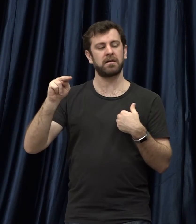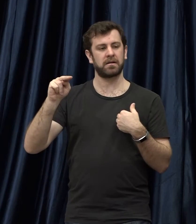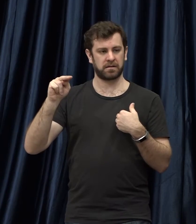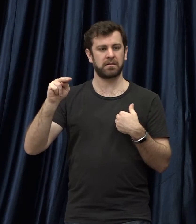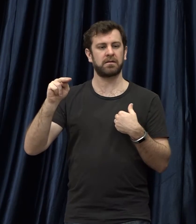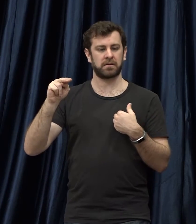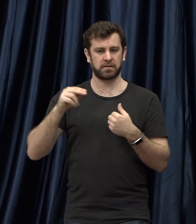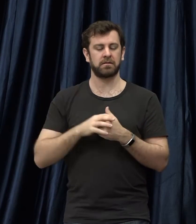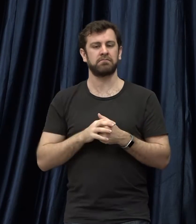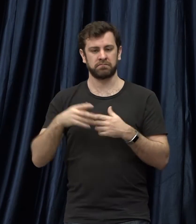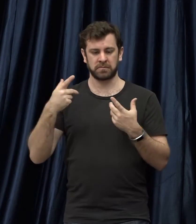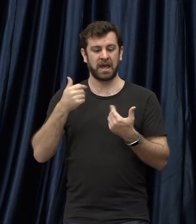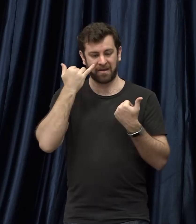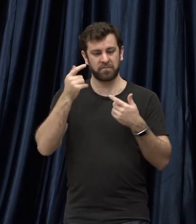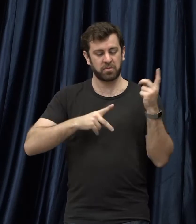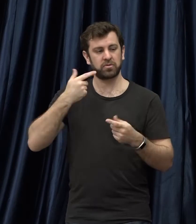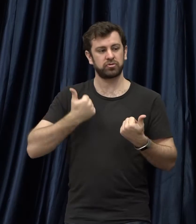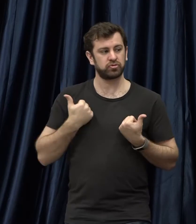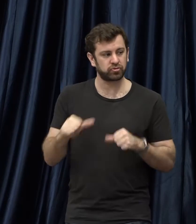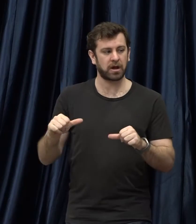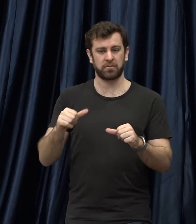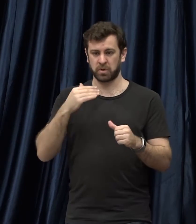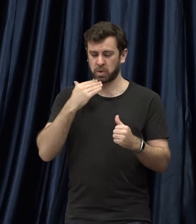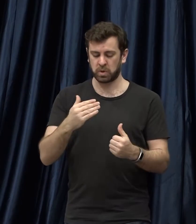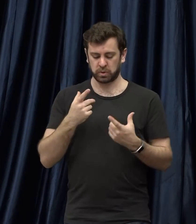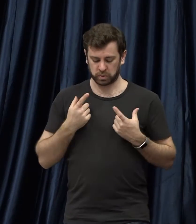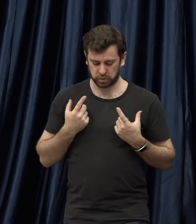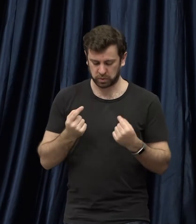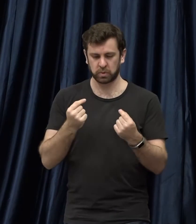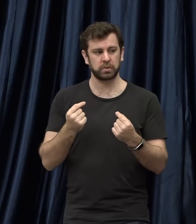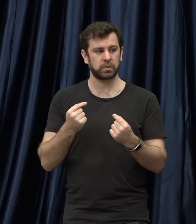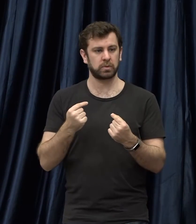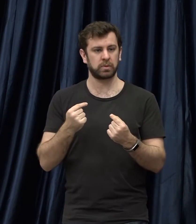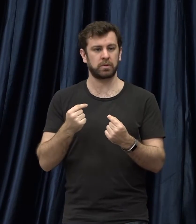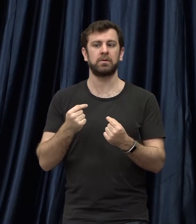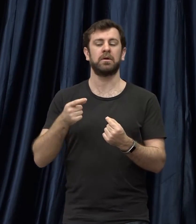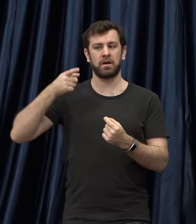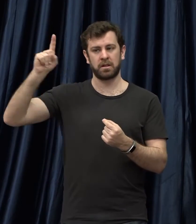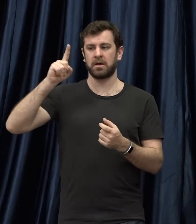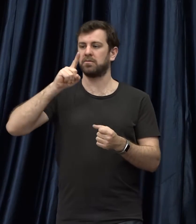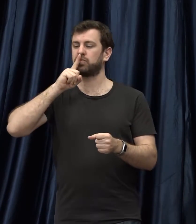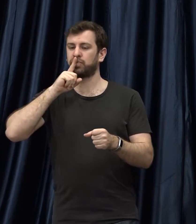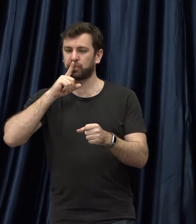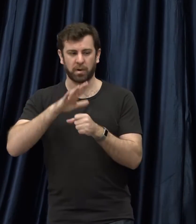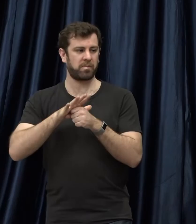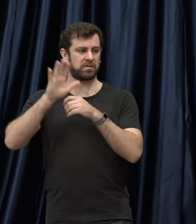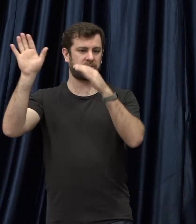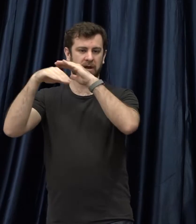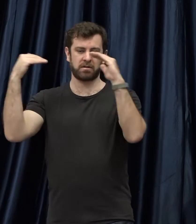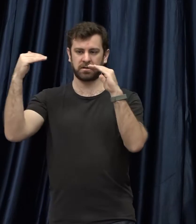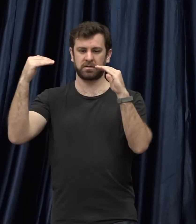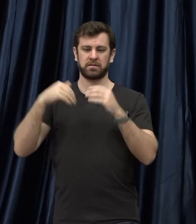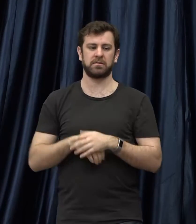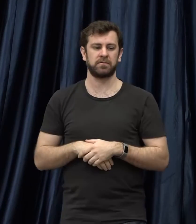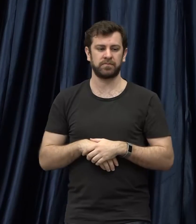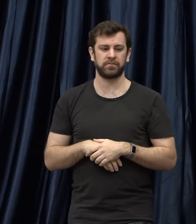they try to be good. Allah has promised paradise and has given us that feeling in